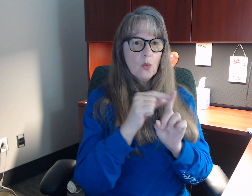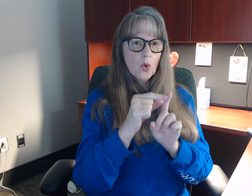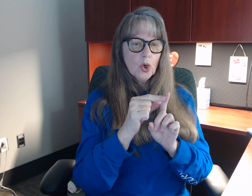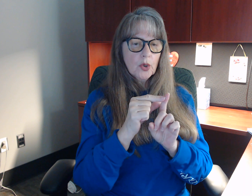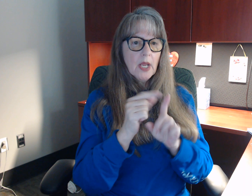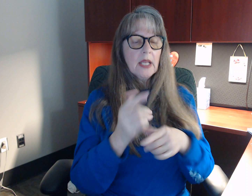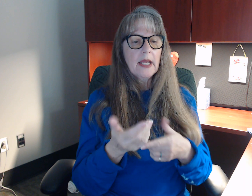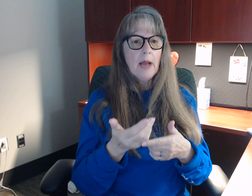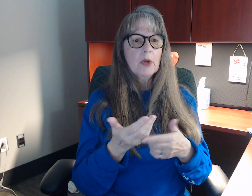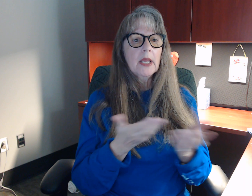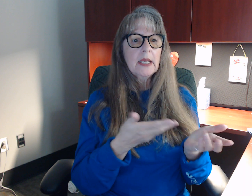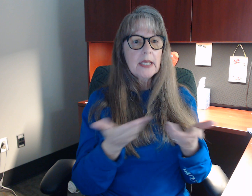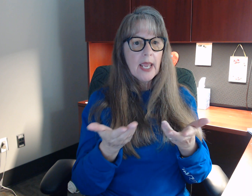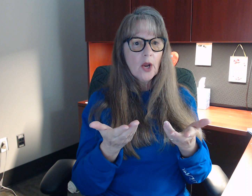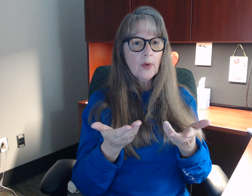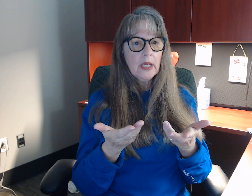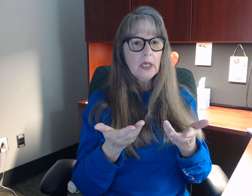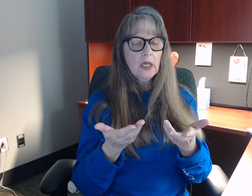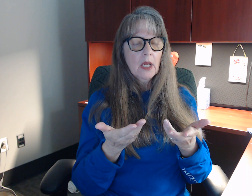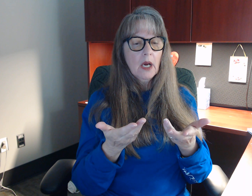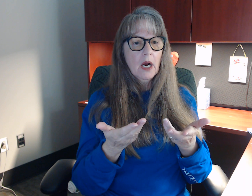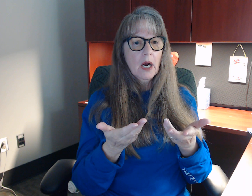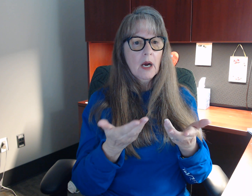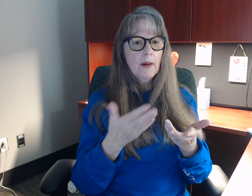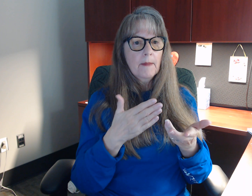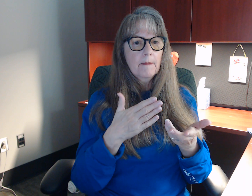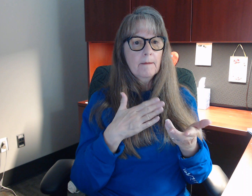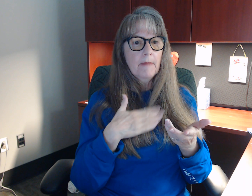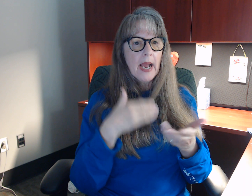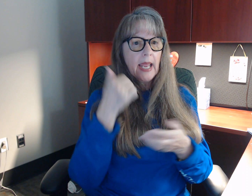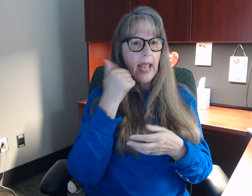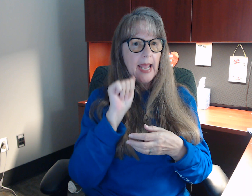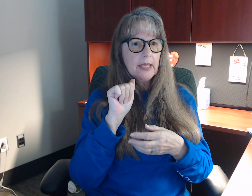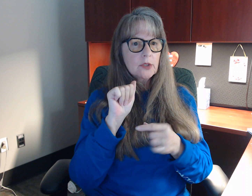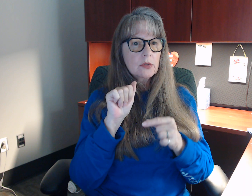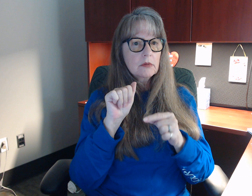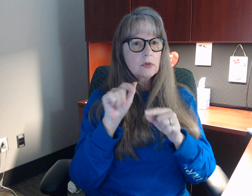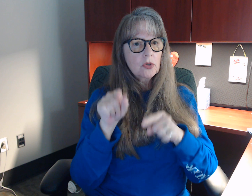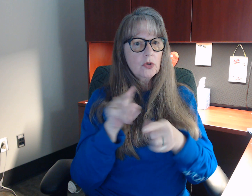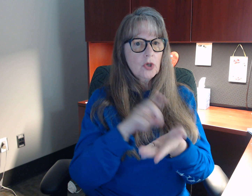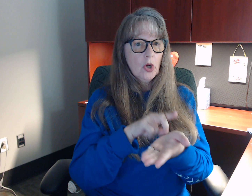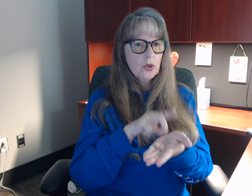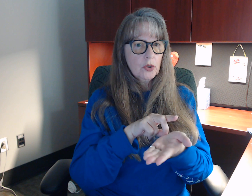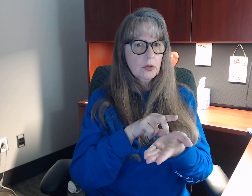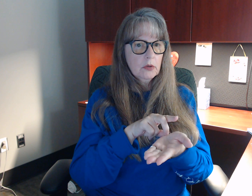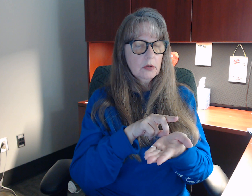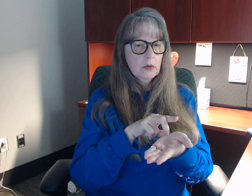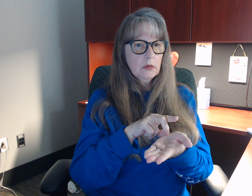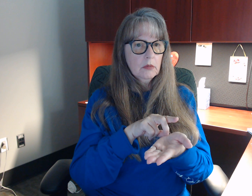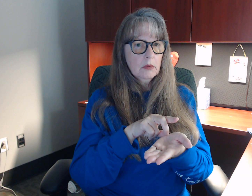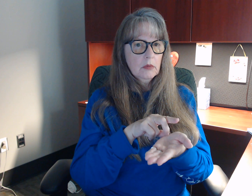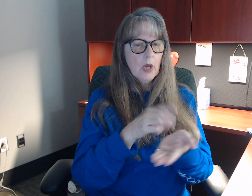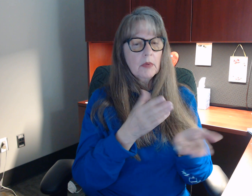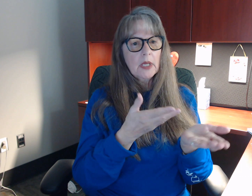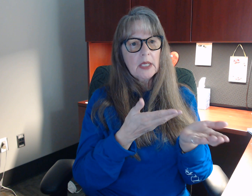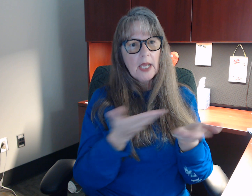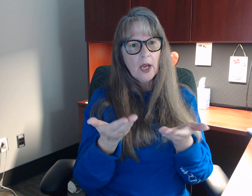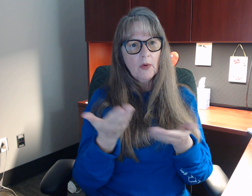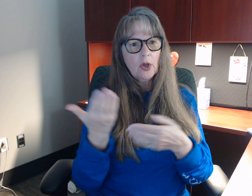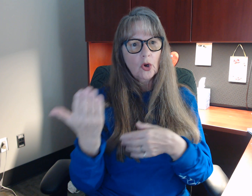word, like I'm going to carry my aunt to the doctor. I'm going to carry her